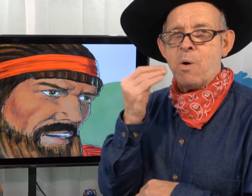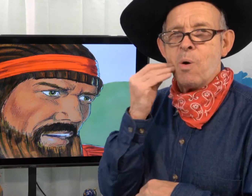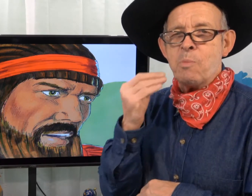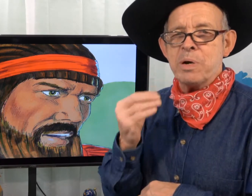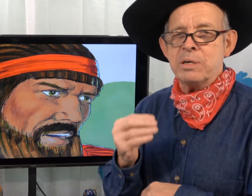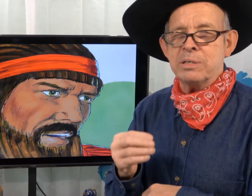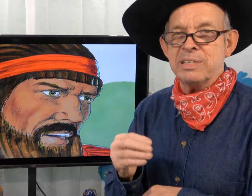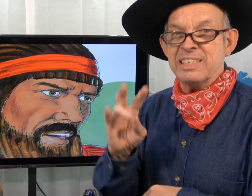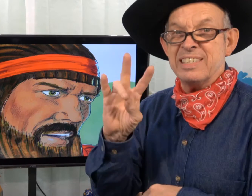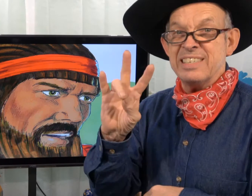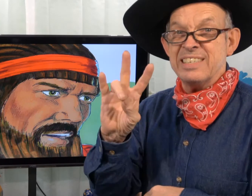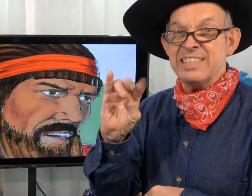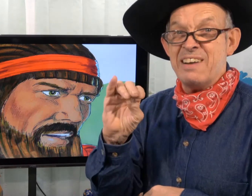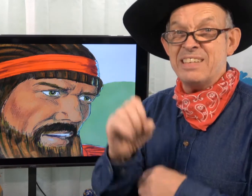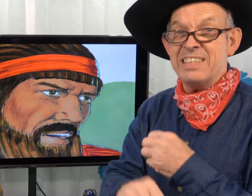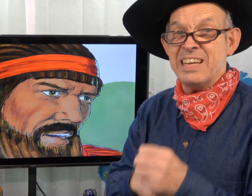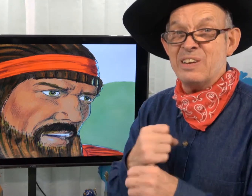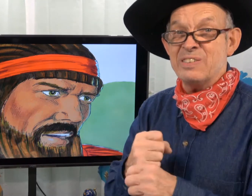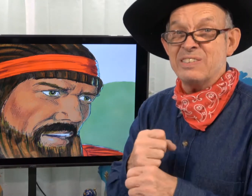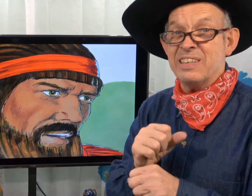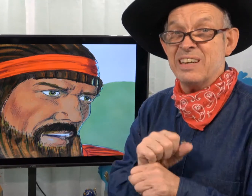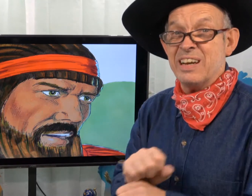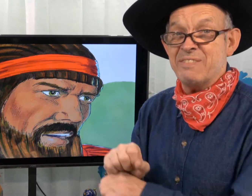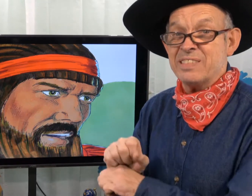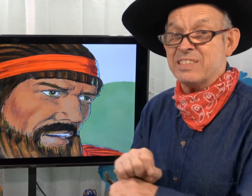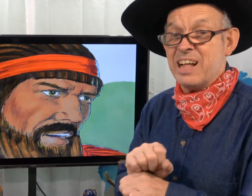home. 7 years every day.